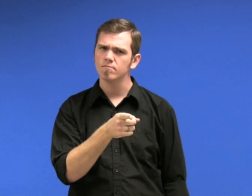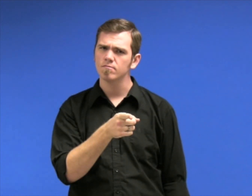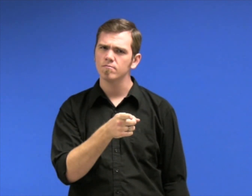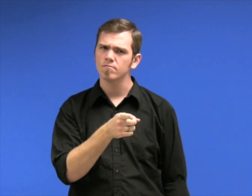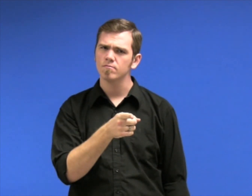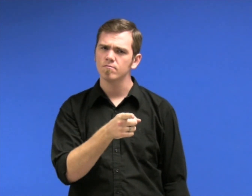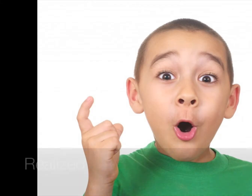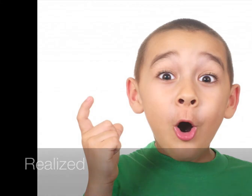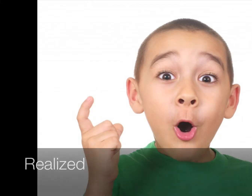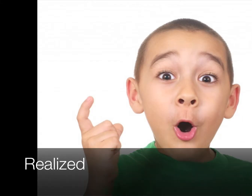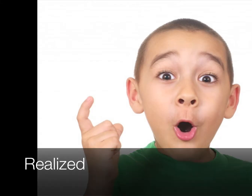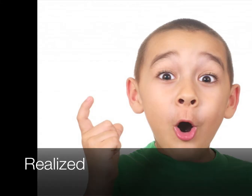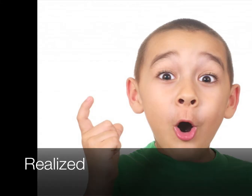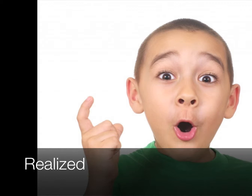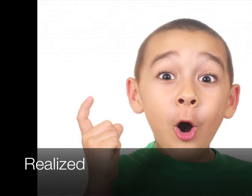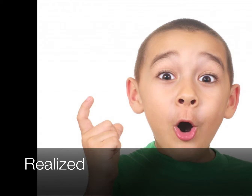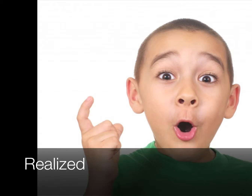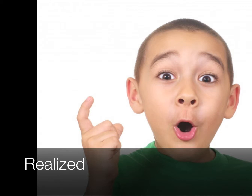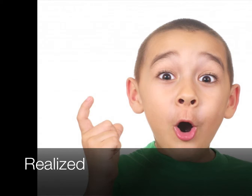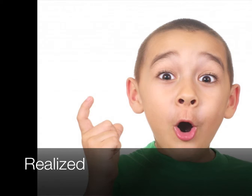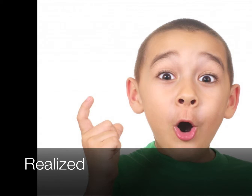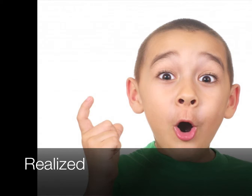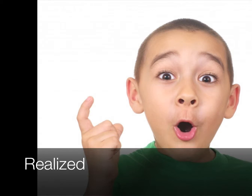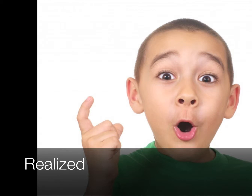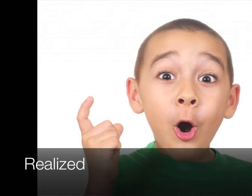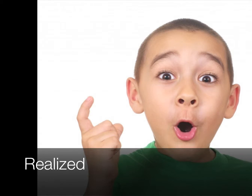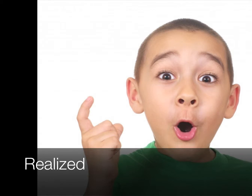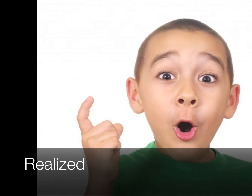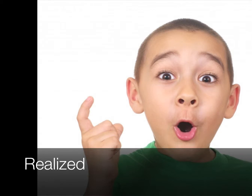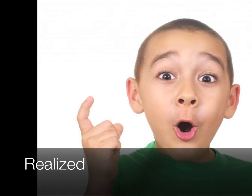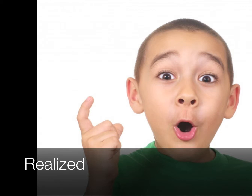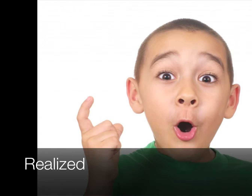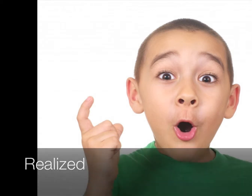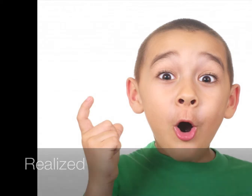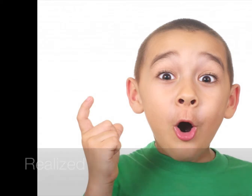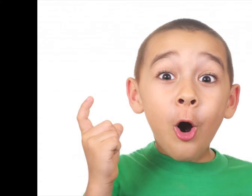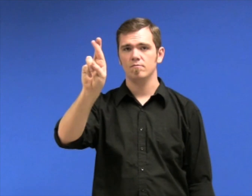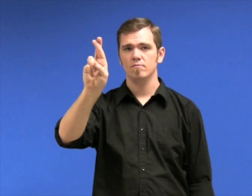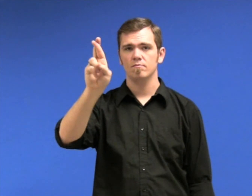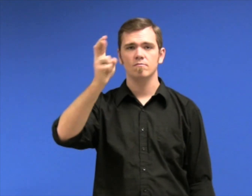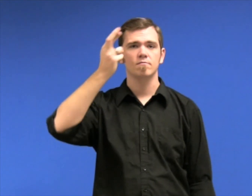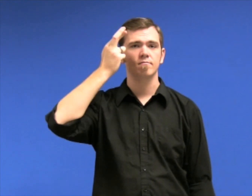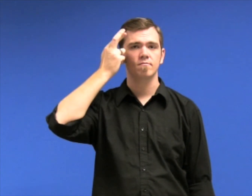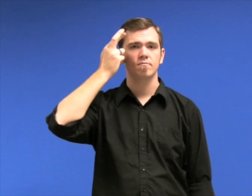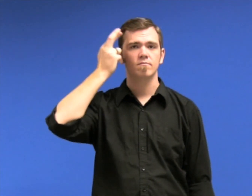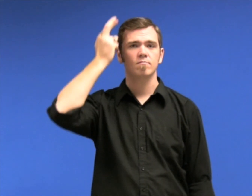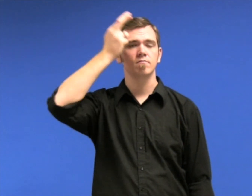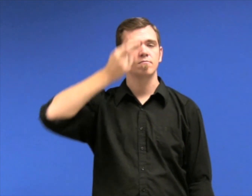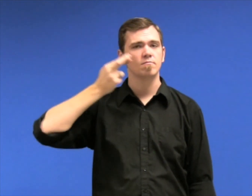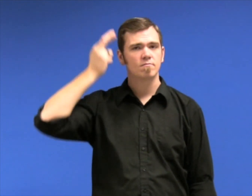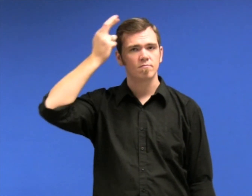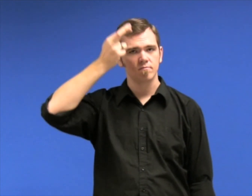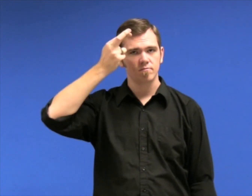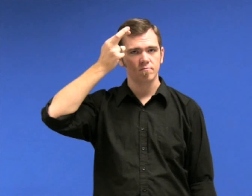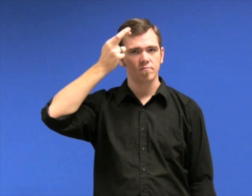Really? All right, the sign for realize or realized is an R hand circling around your head.